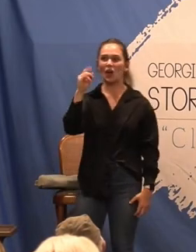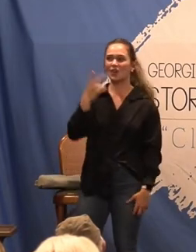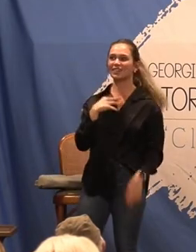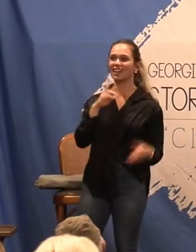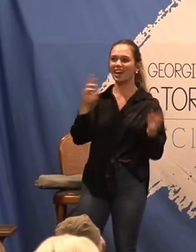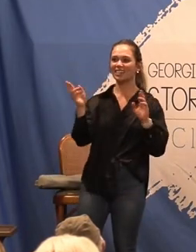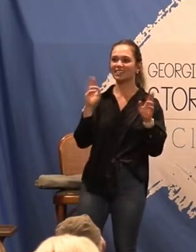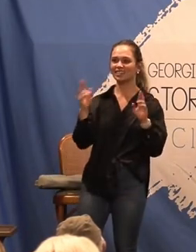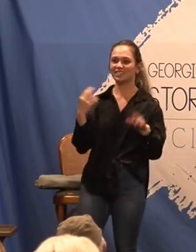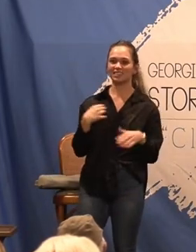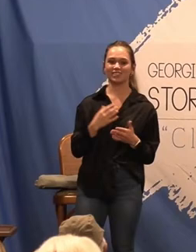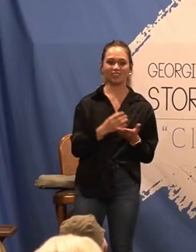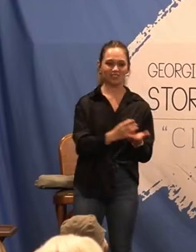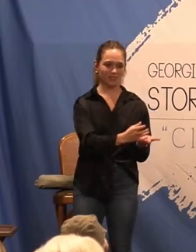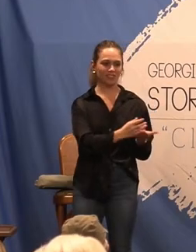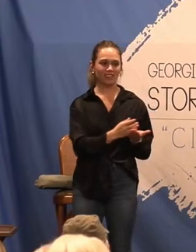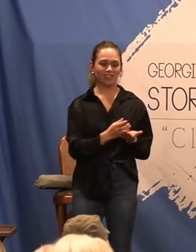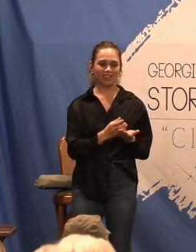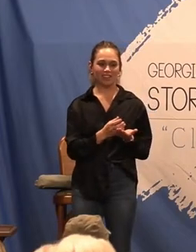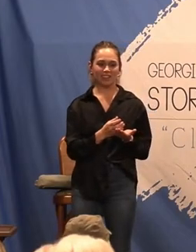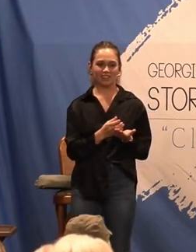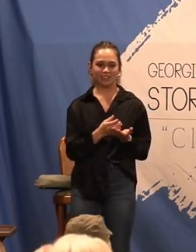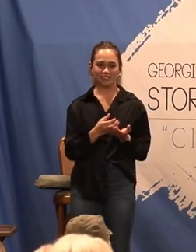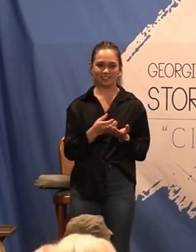macchiato, Anastasia, extra hot.